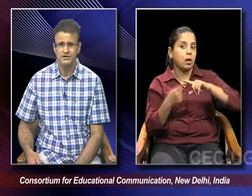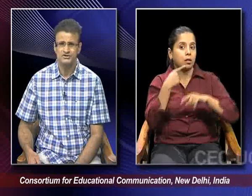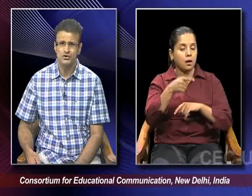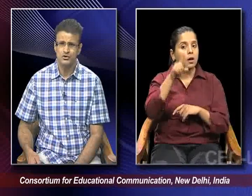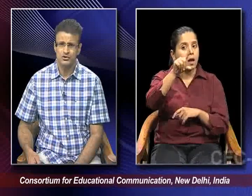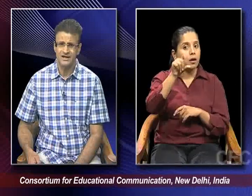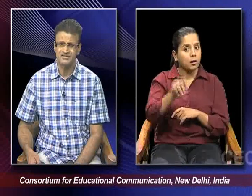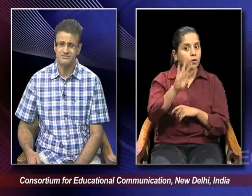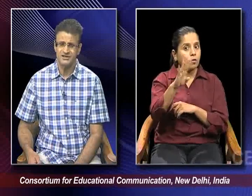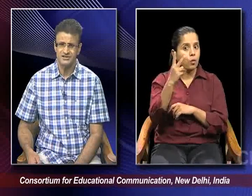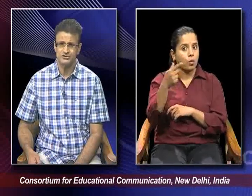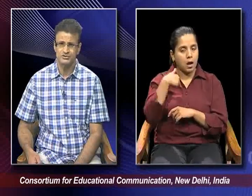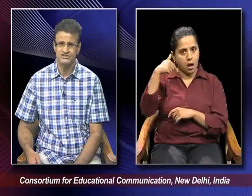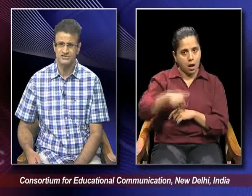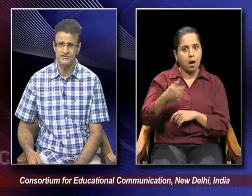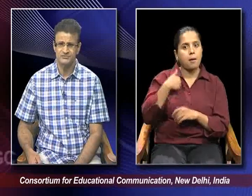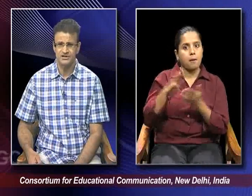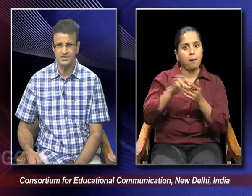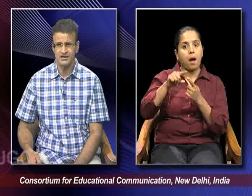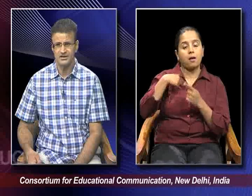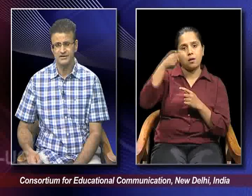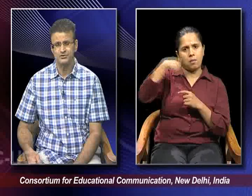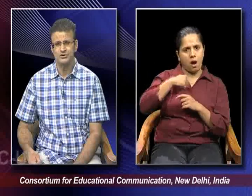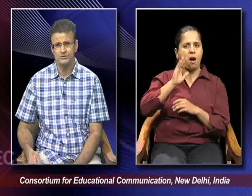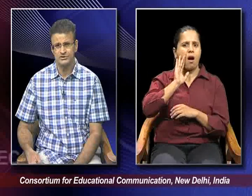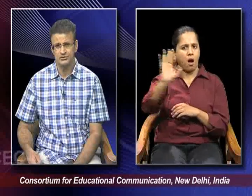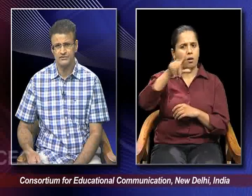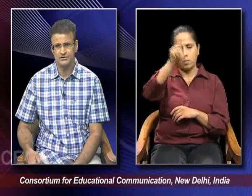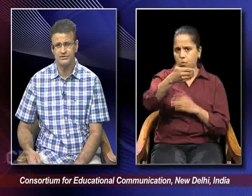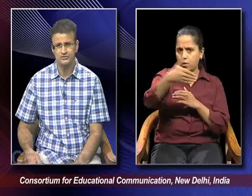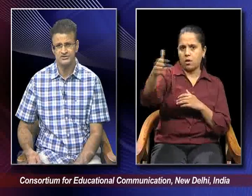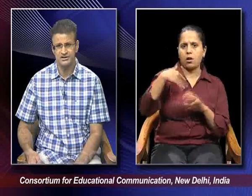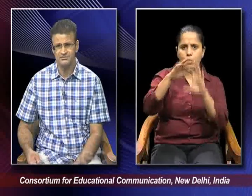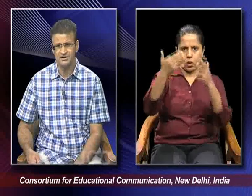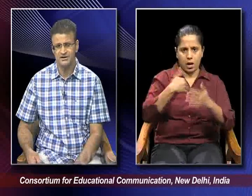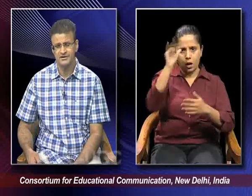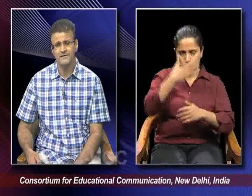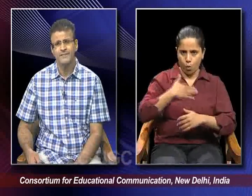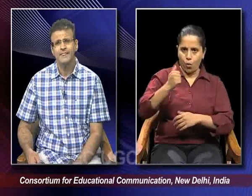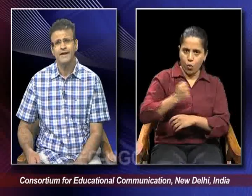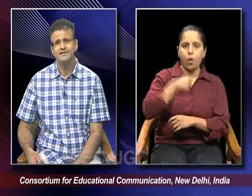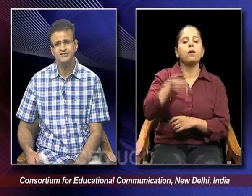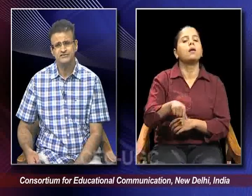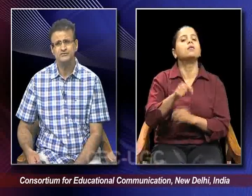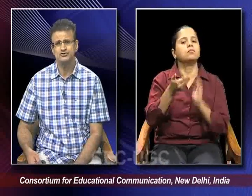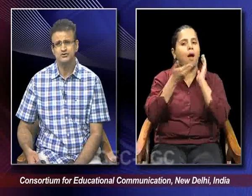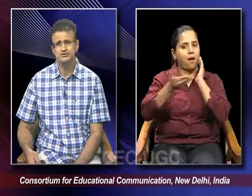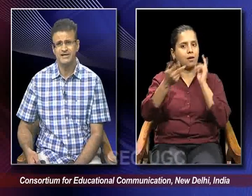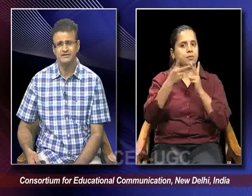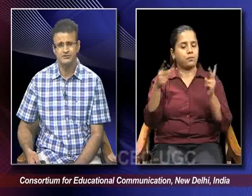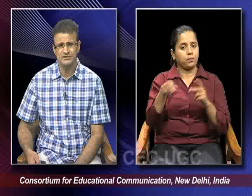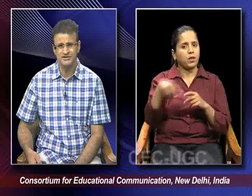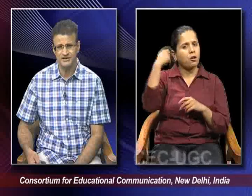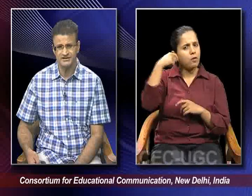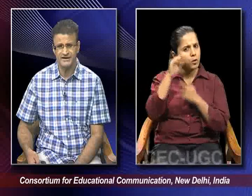a song called Aaj Himale ki choti se fir humne lalkara hai, dur hato hai duniya walon, Hindustan hamara hai. And this film was also trying